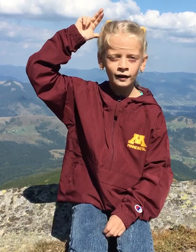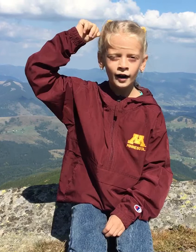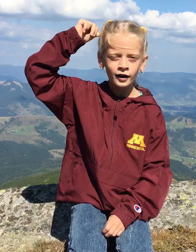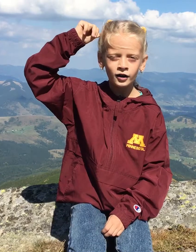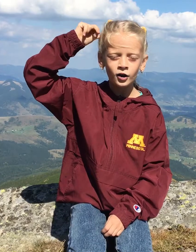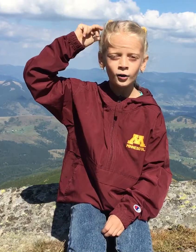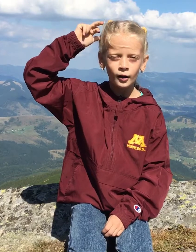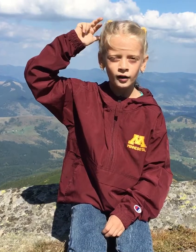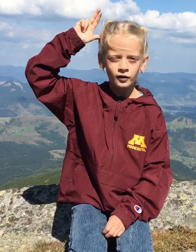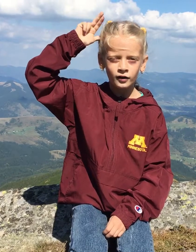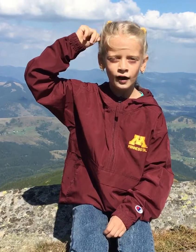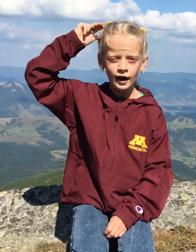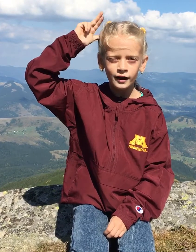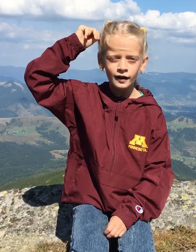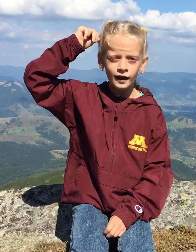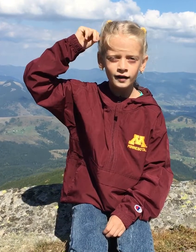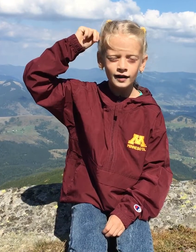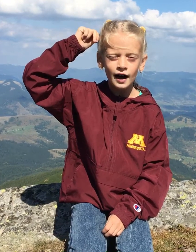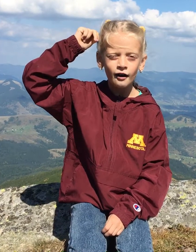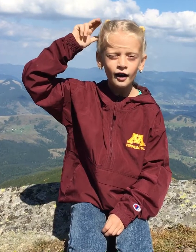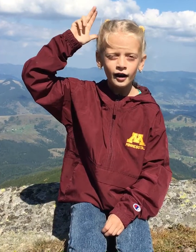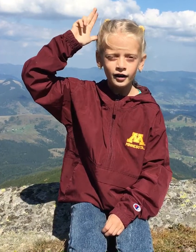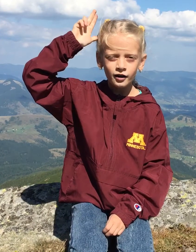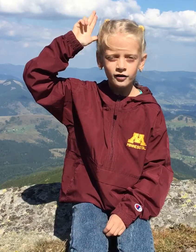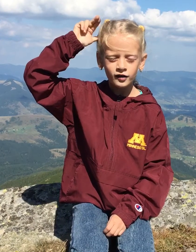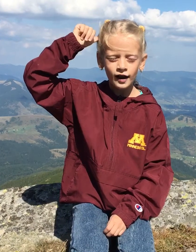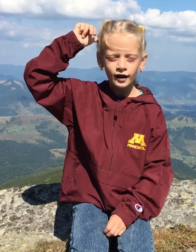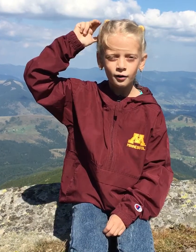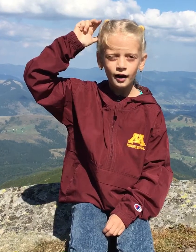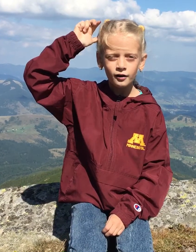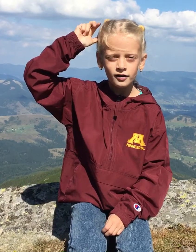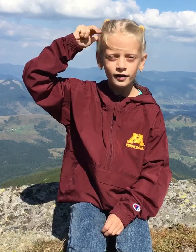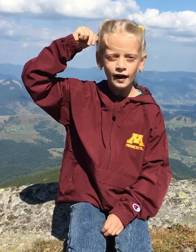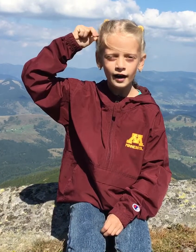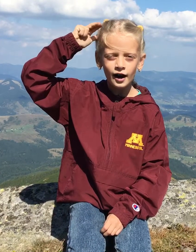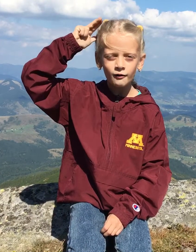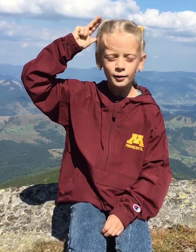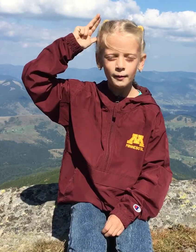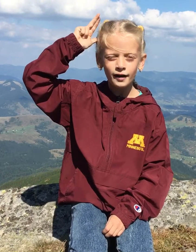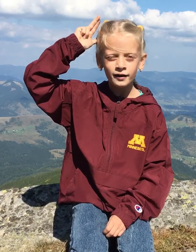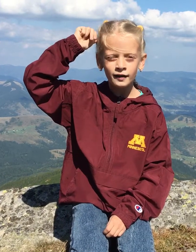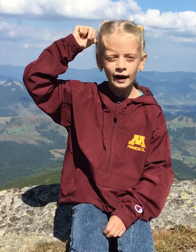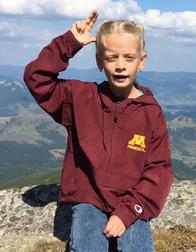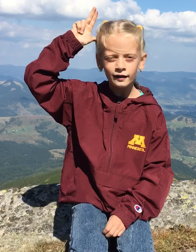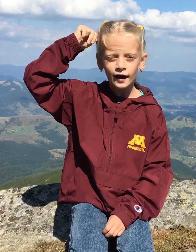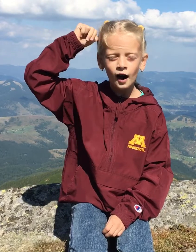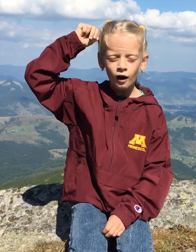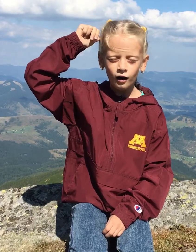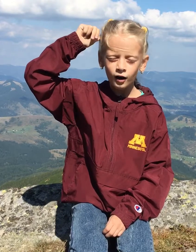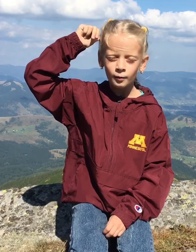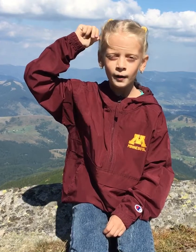meow here and the meow meow there. Here the meow, where the meow, everybody meow meow. Old